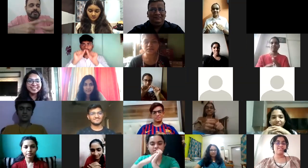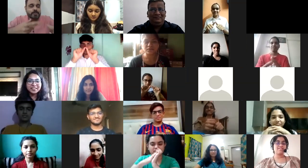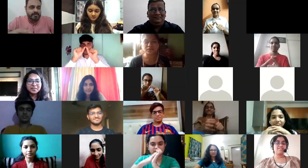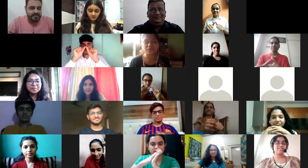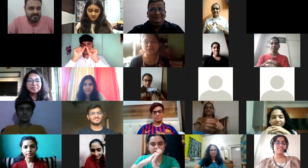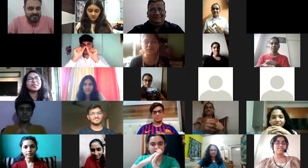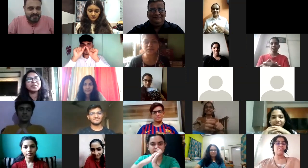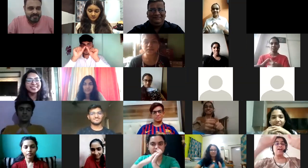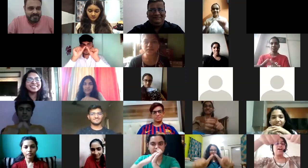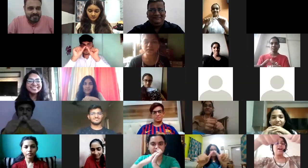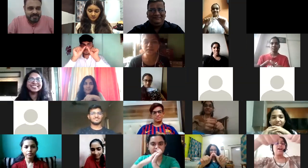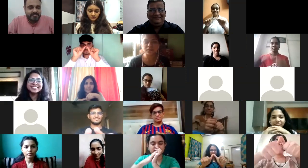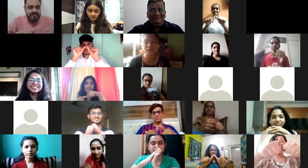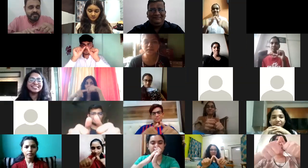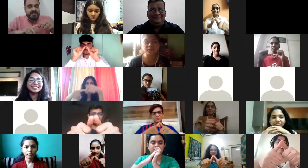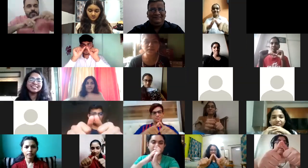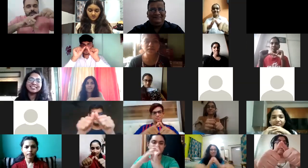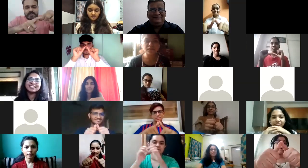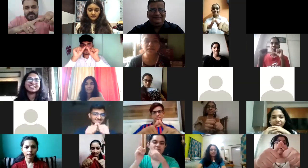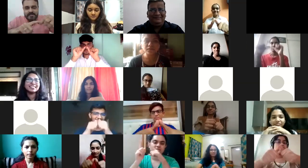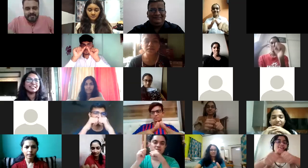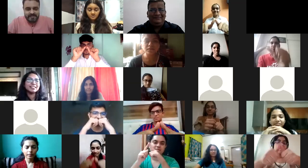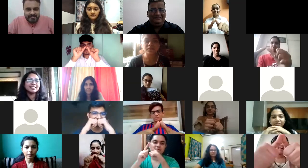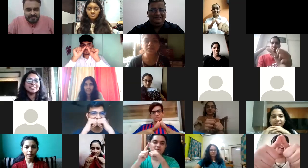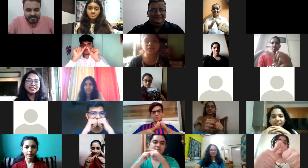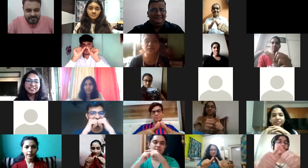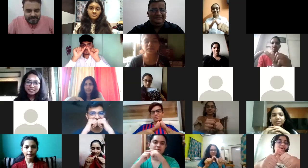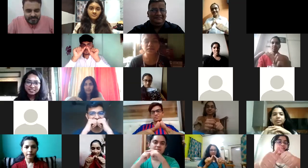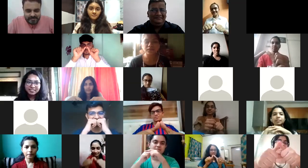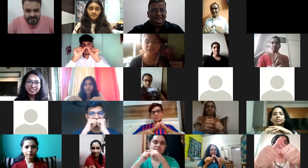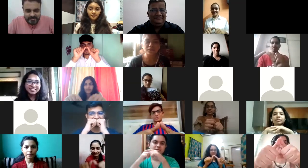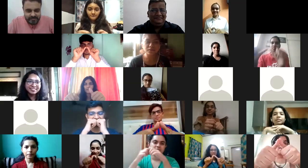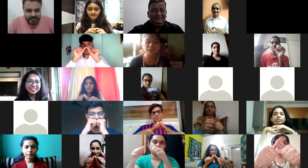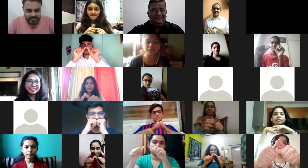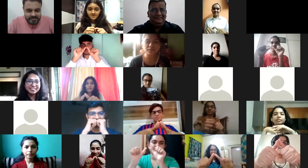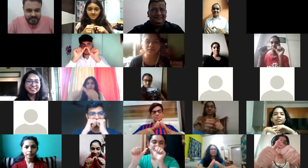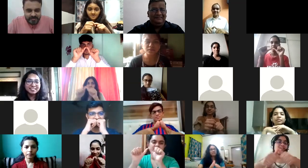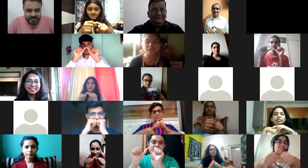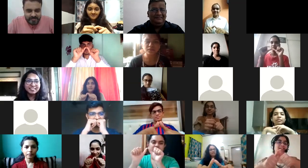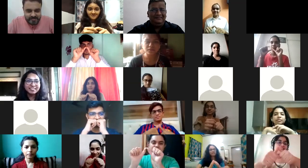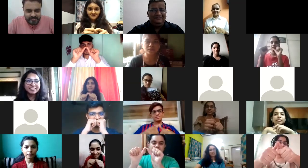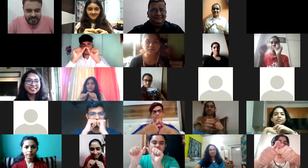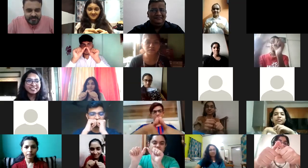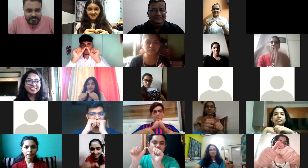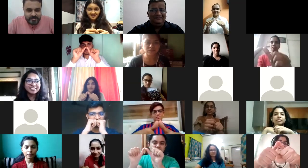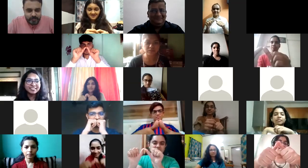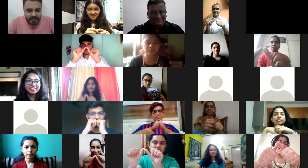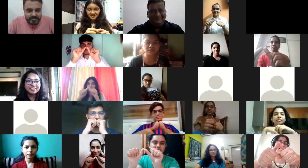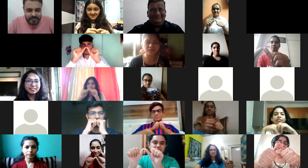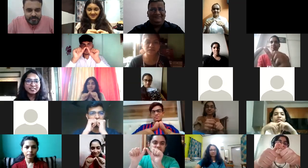Q. If this is question, yes, someone is trying. I think Sonal is closer to